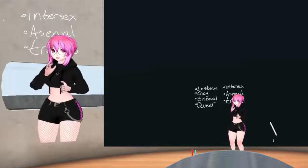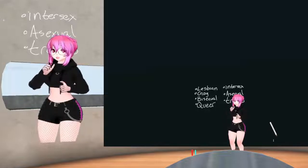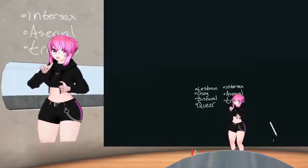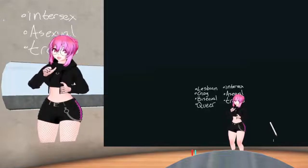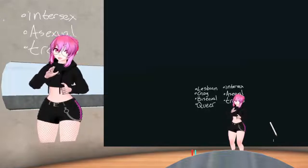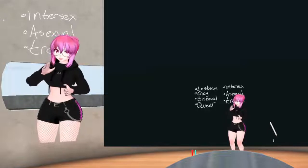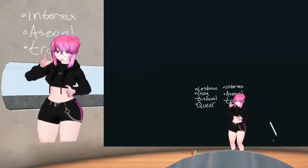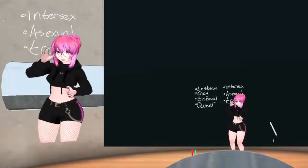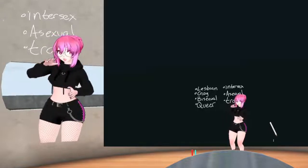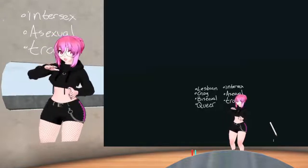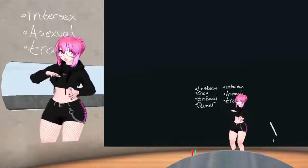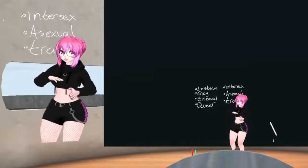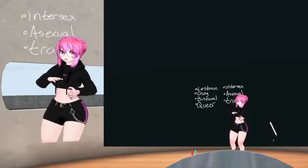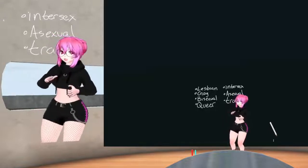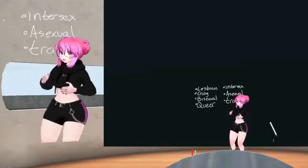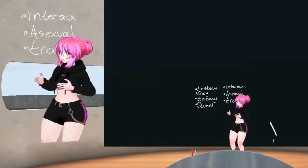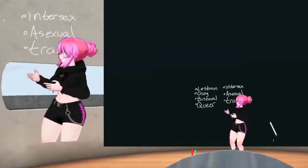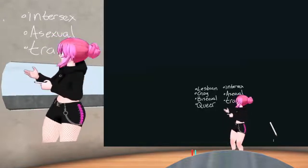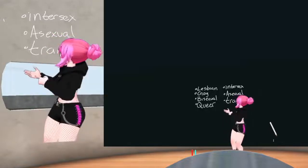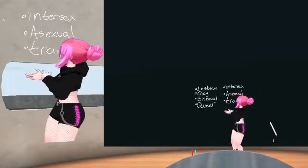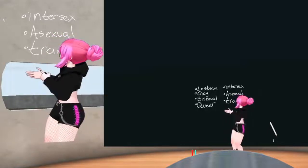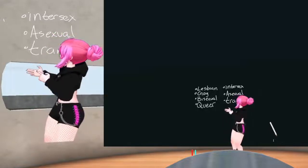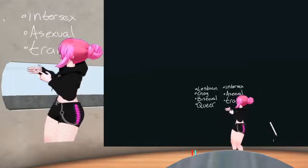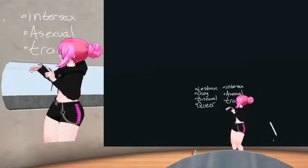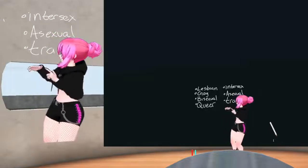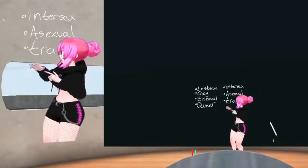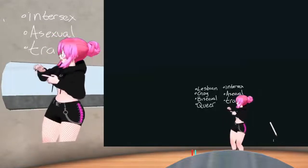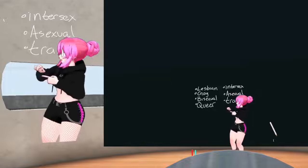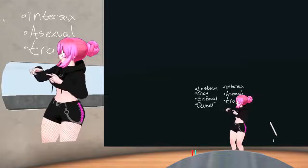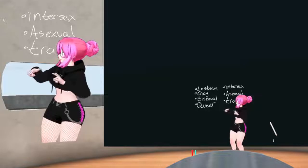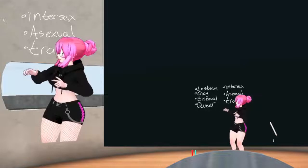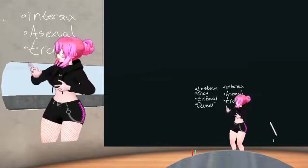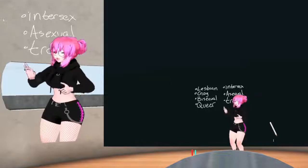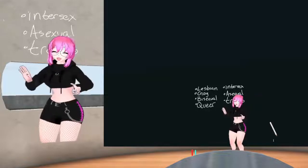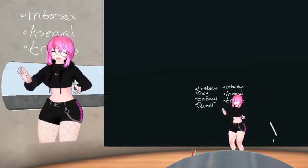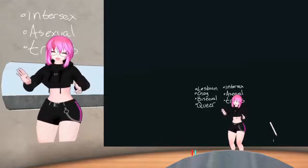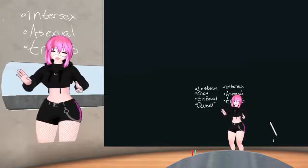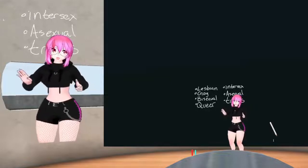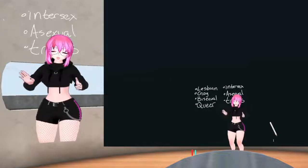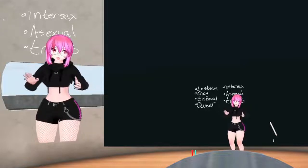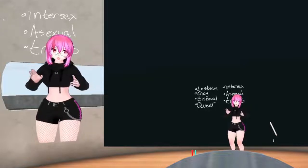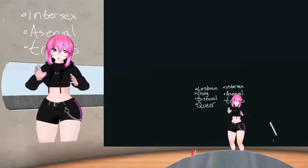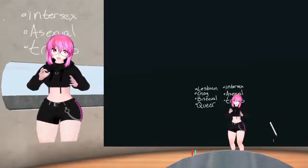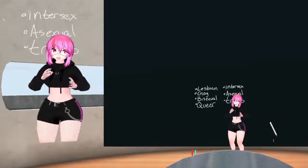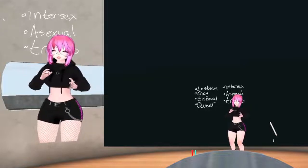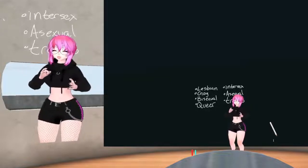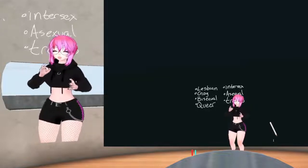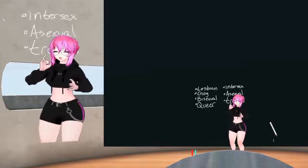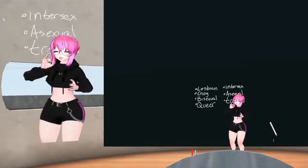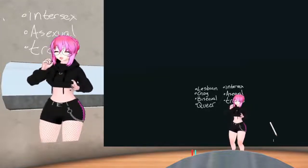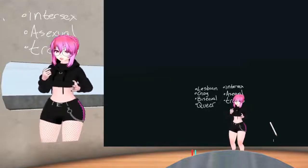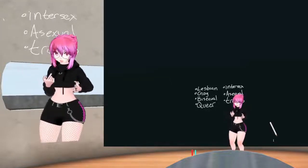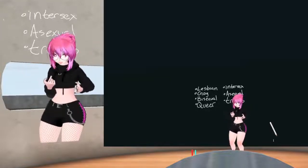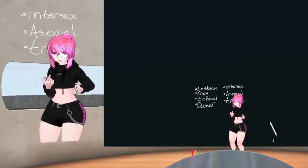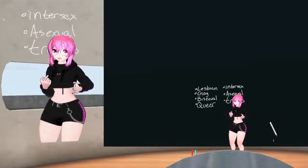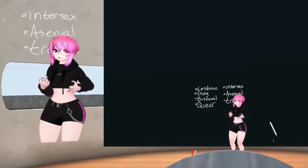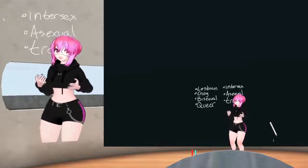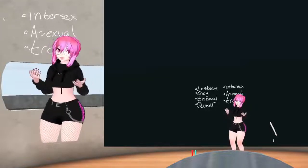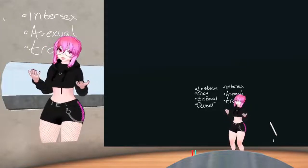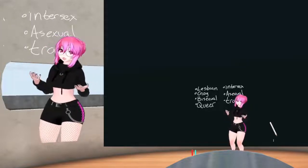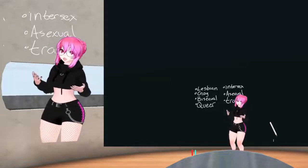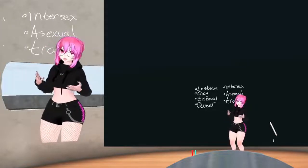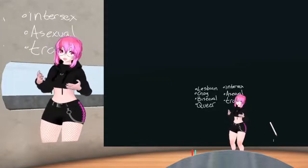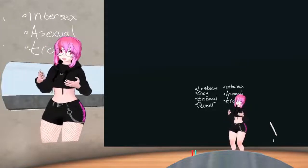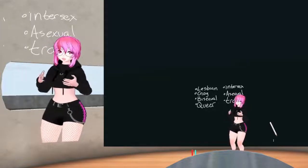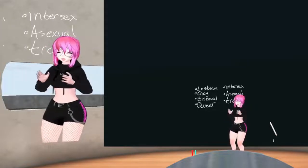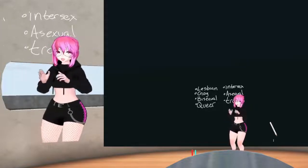physically not a man or a woman. So sometimes they can choose to be non-binary or identify solely as an intersex person,